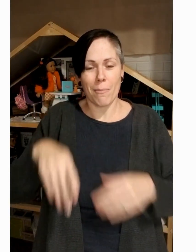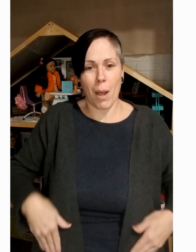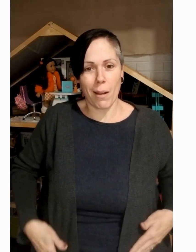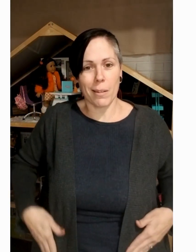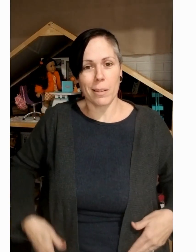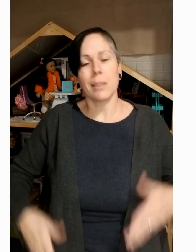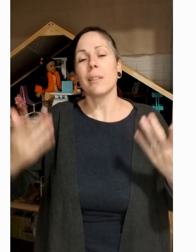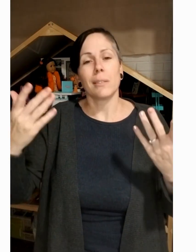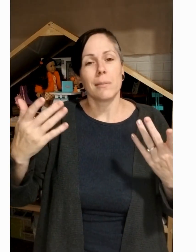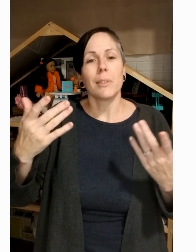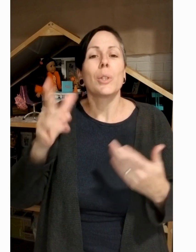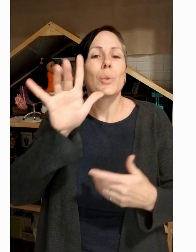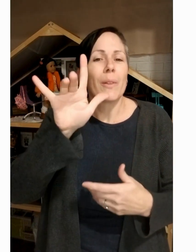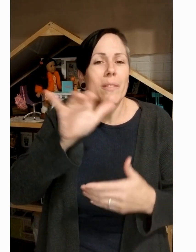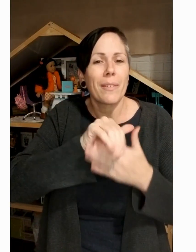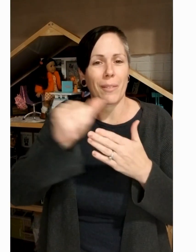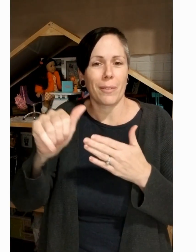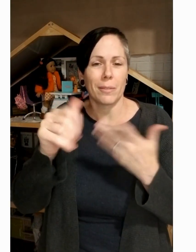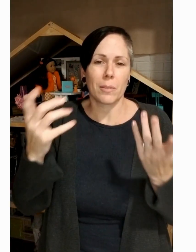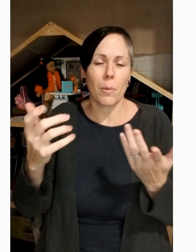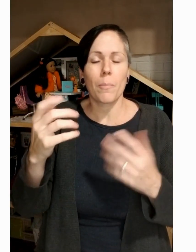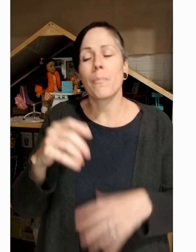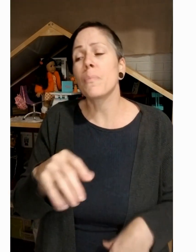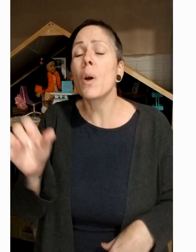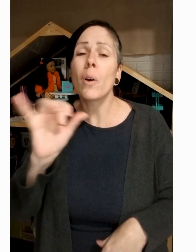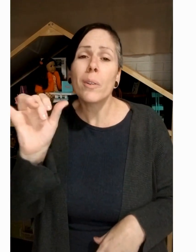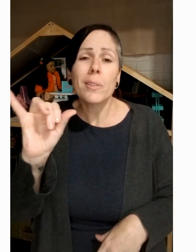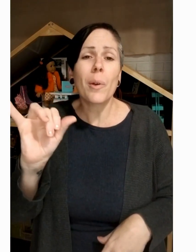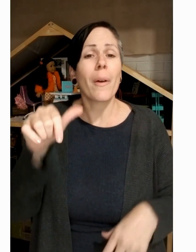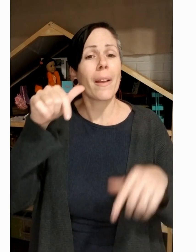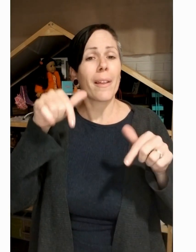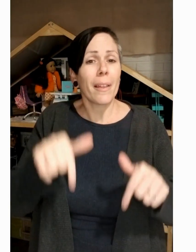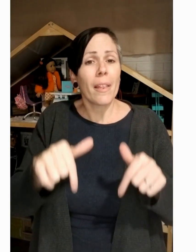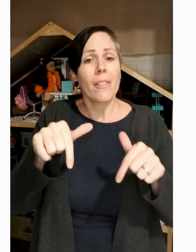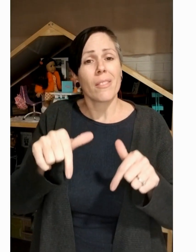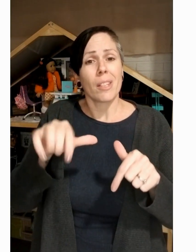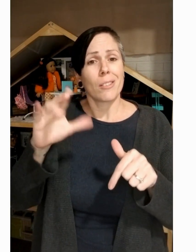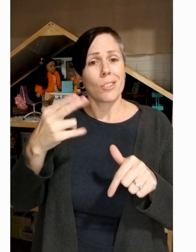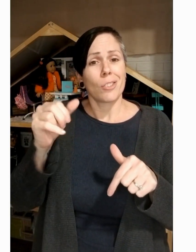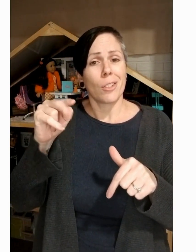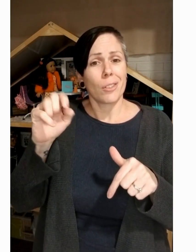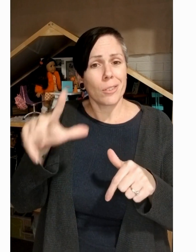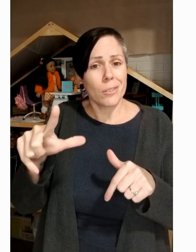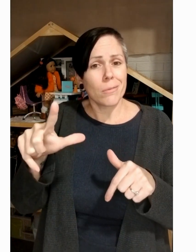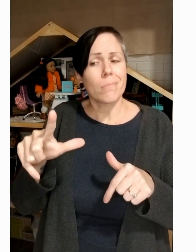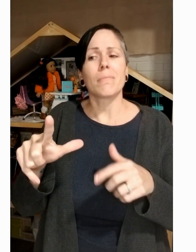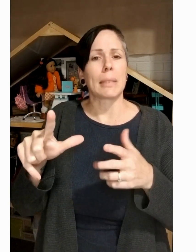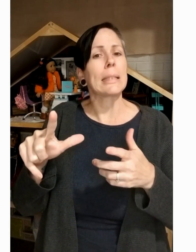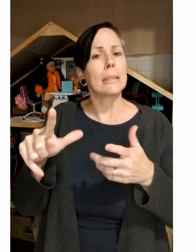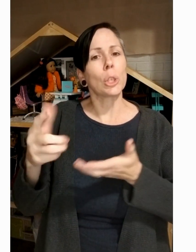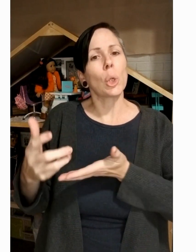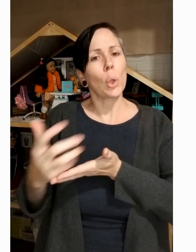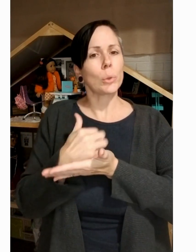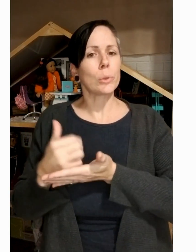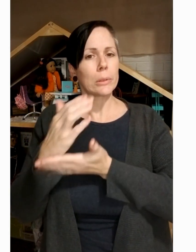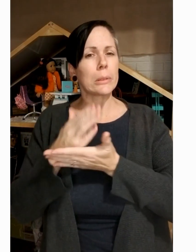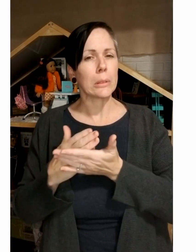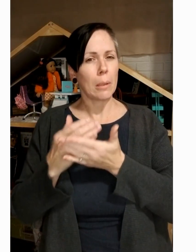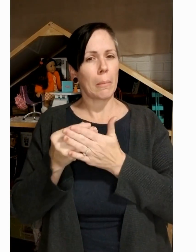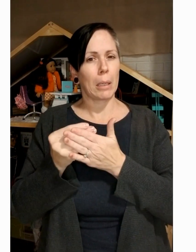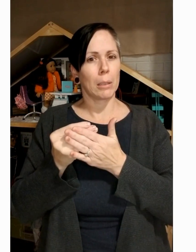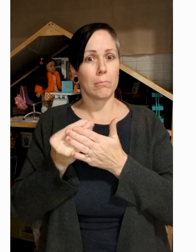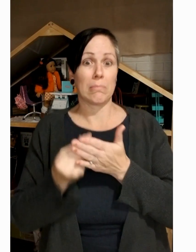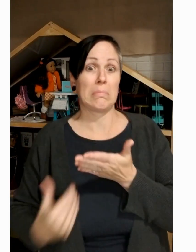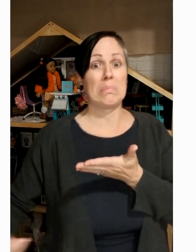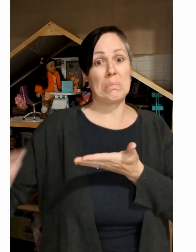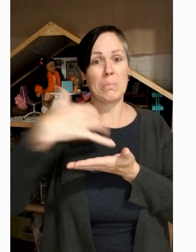channel is monetized. It doesn't make a crazy amount of money. So if you ever want a video of me breaking that down, totally willing to be transparent. I just